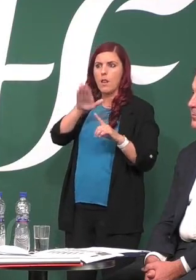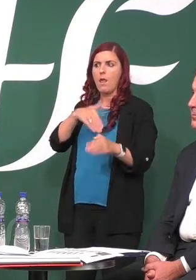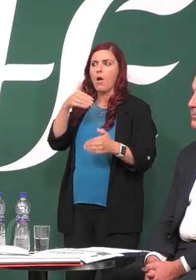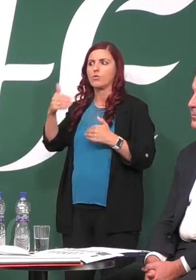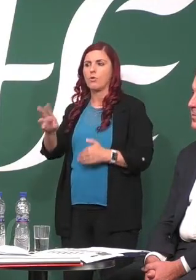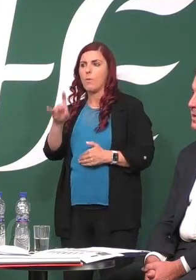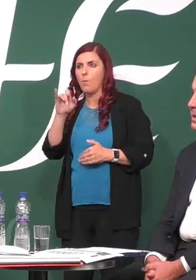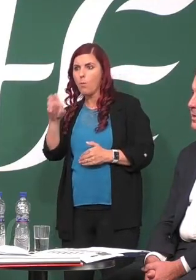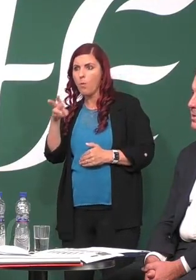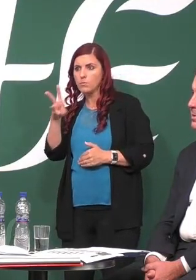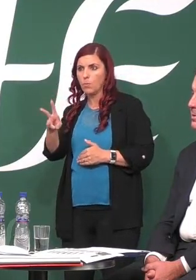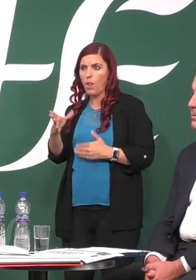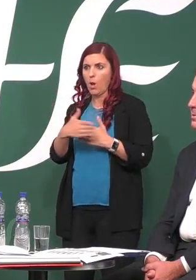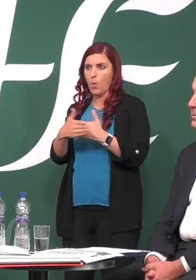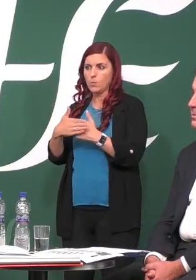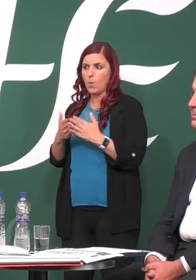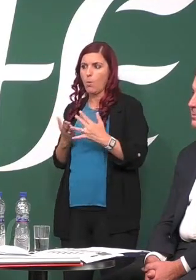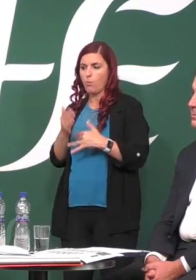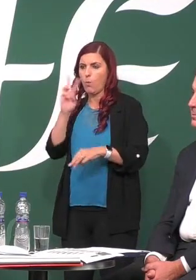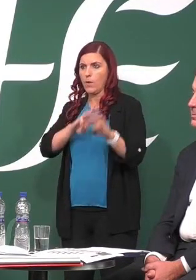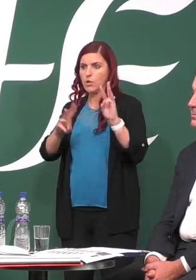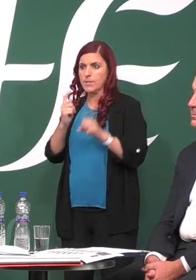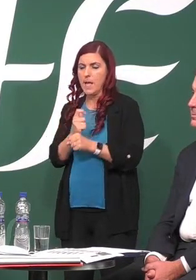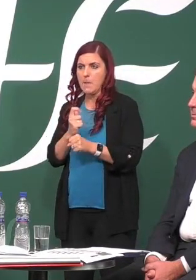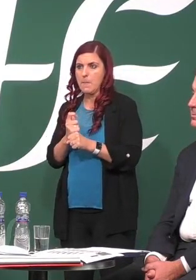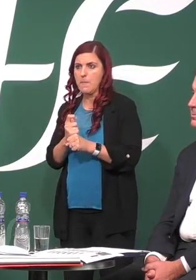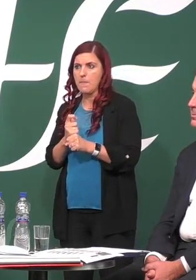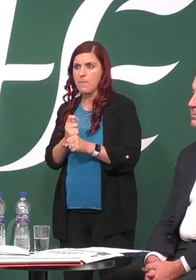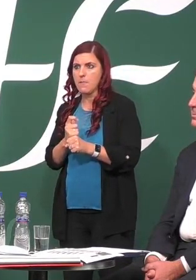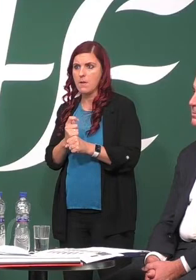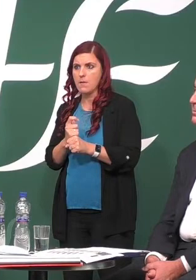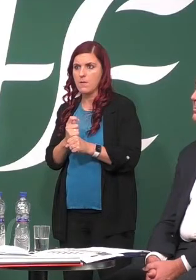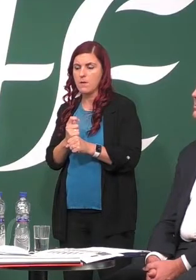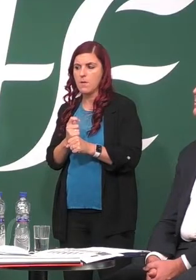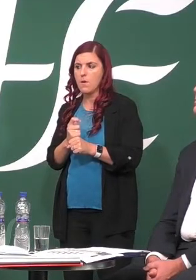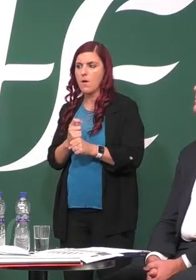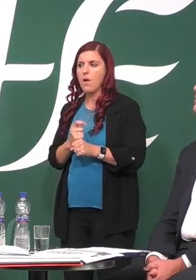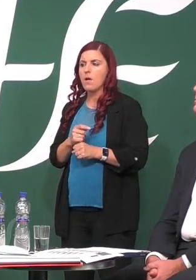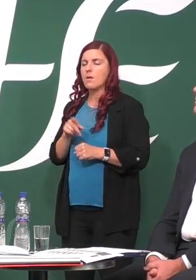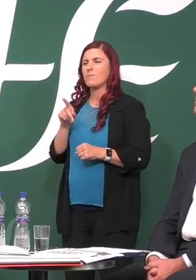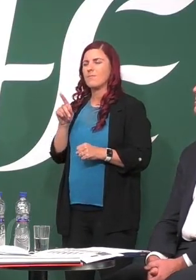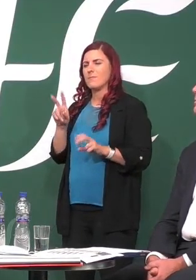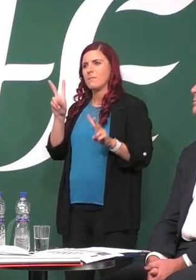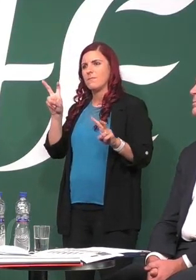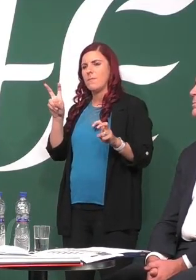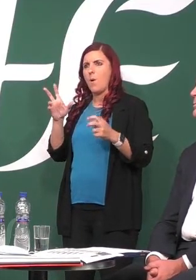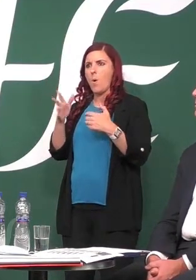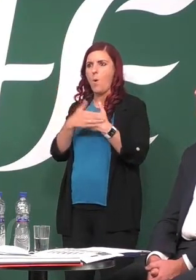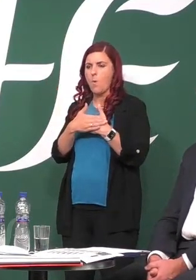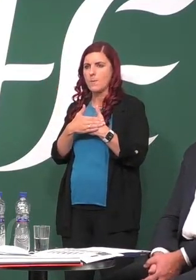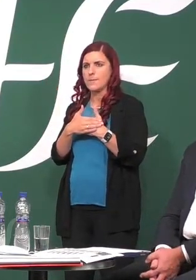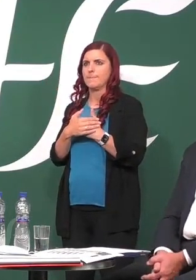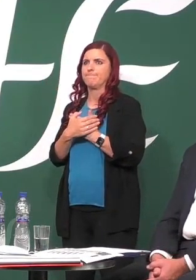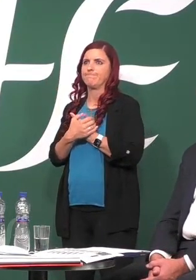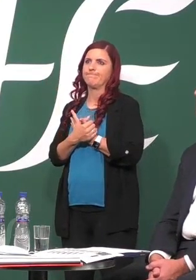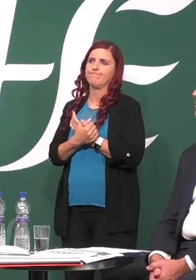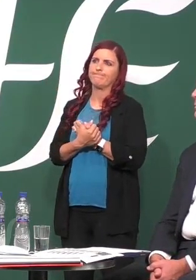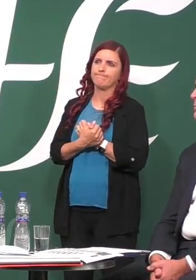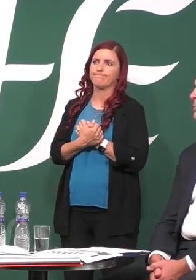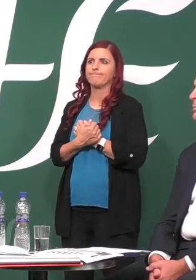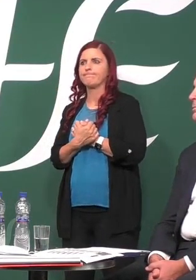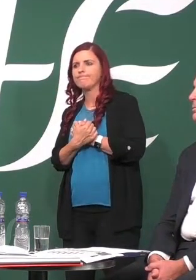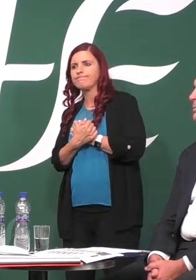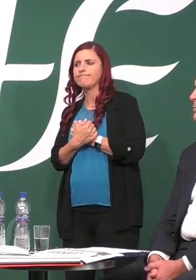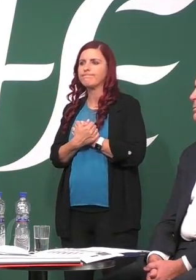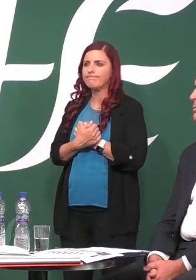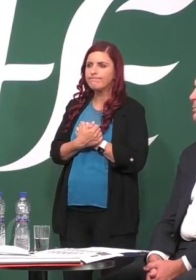remain closed for the winter? Well, I suppose one of the things I just say about closed is just to qualify